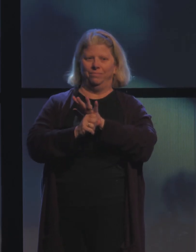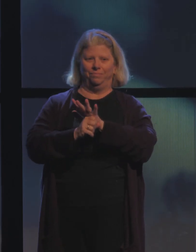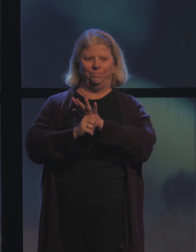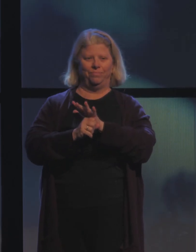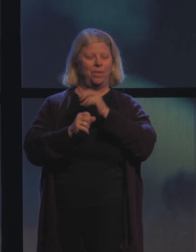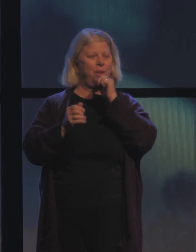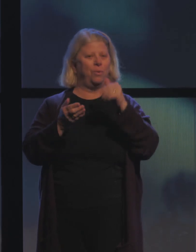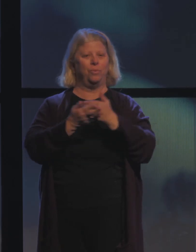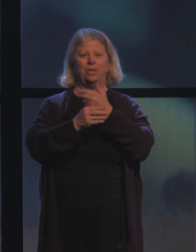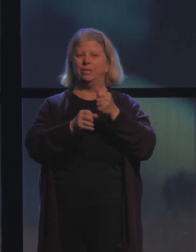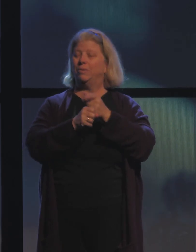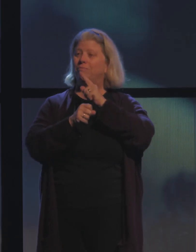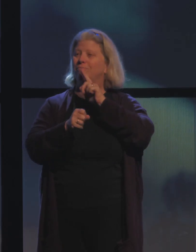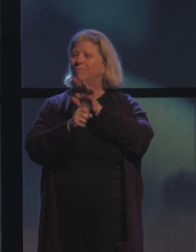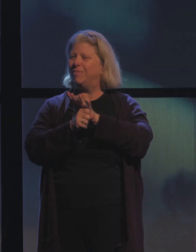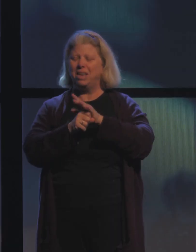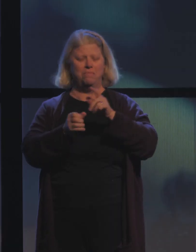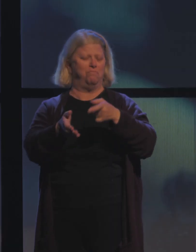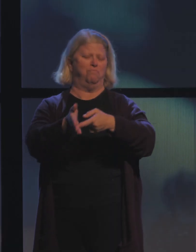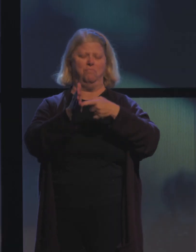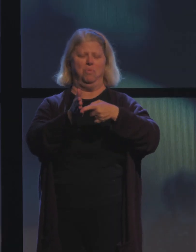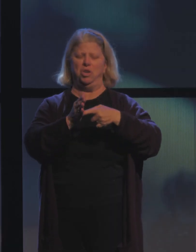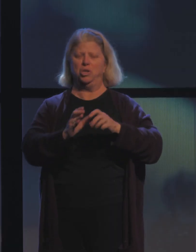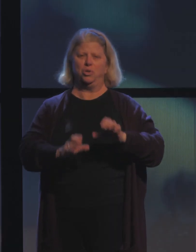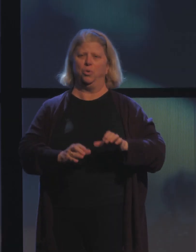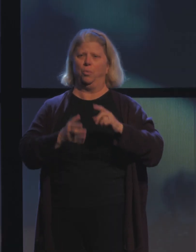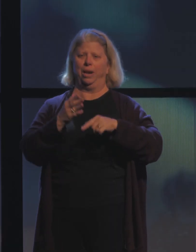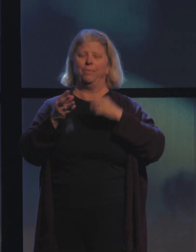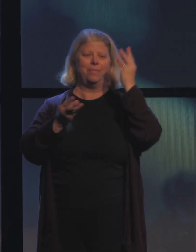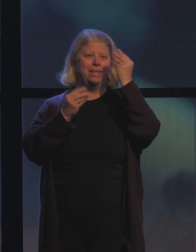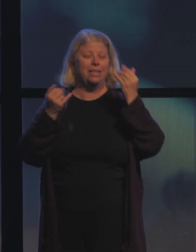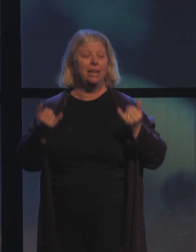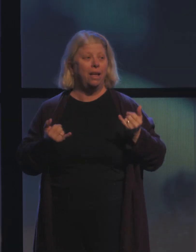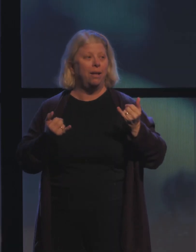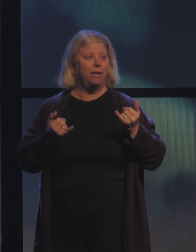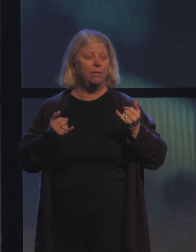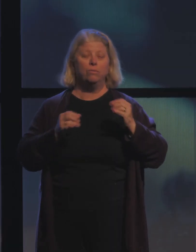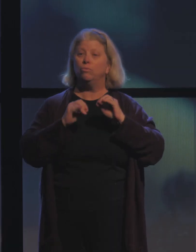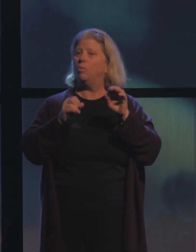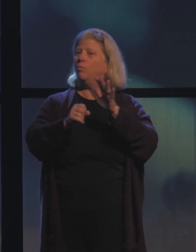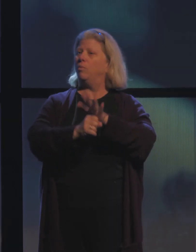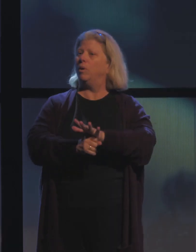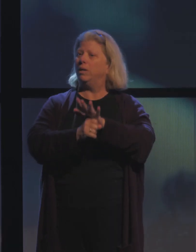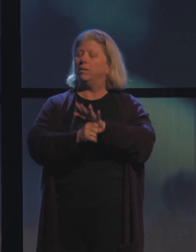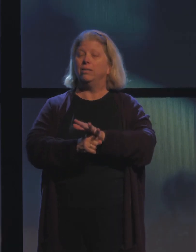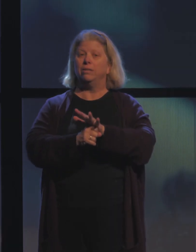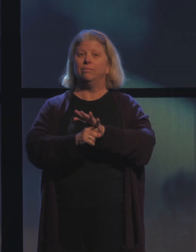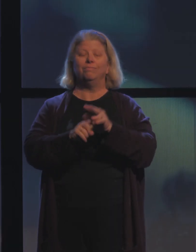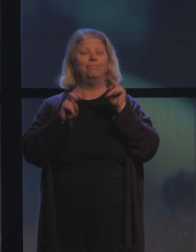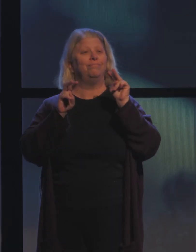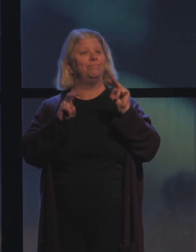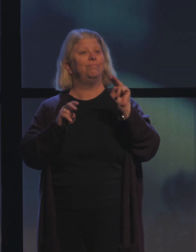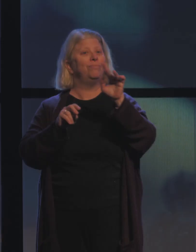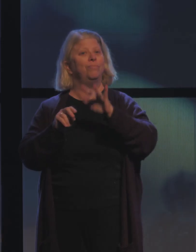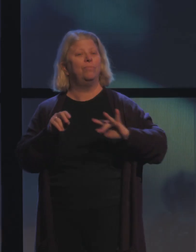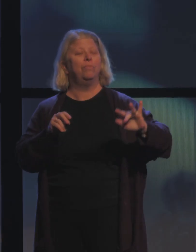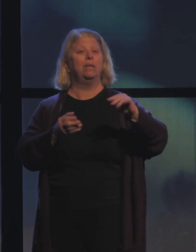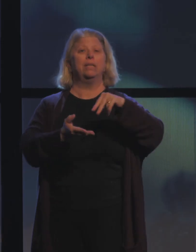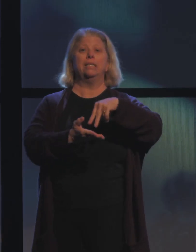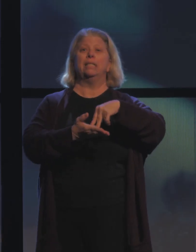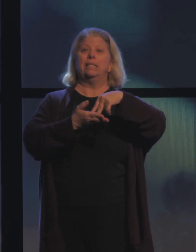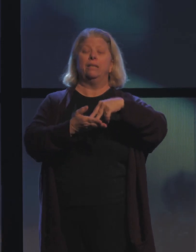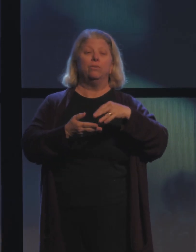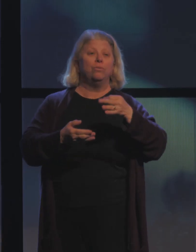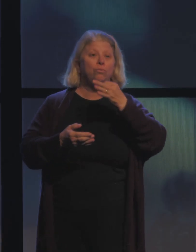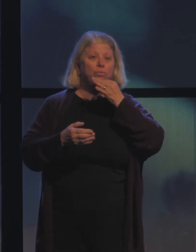is not New Year's resolutions. I have to do exactly what I'm thinking of right now. This is no pressure. This is just meant to be a space of standing in the